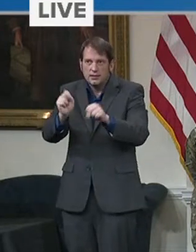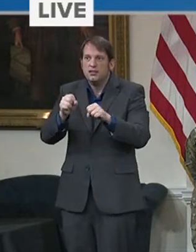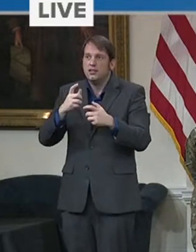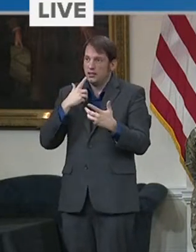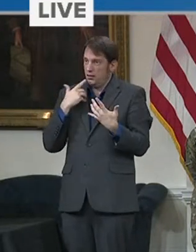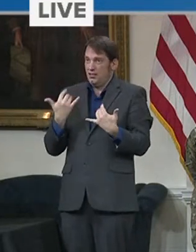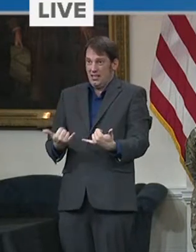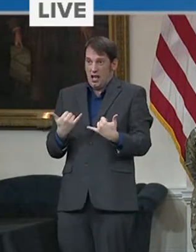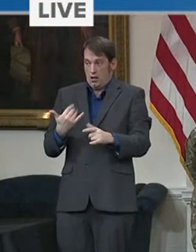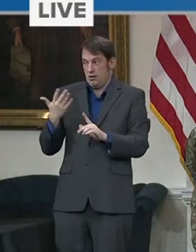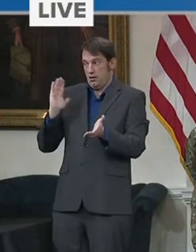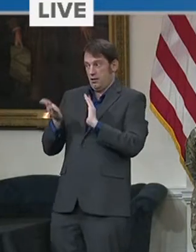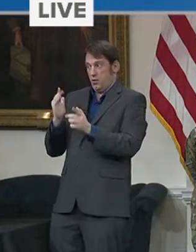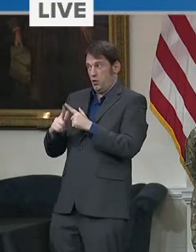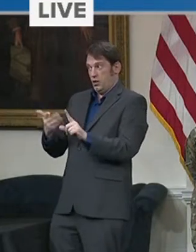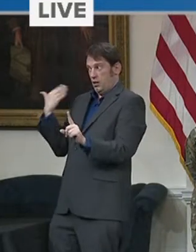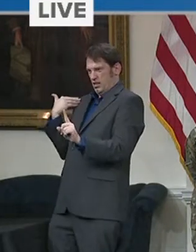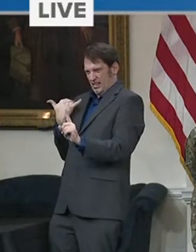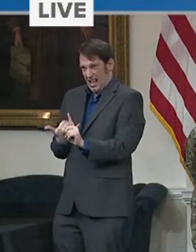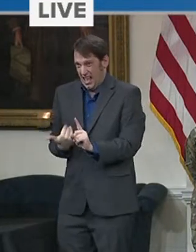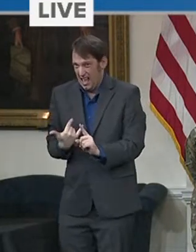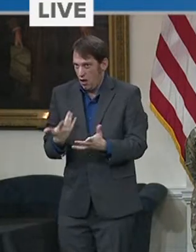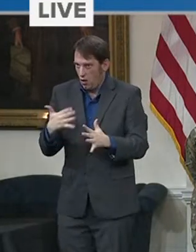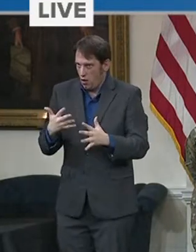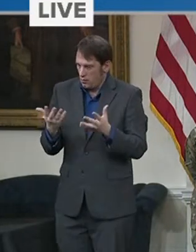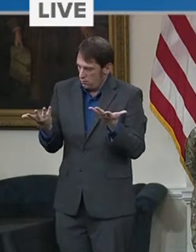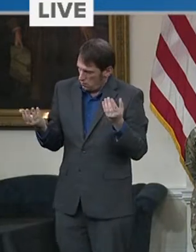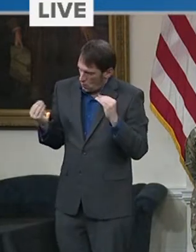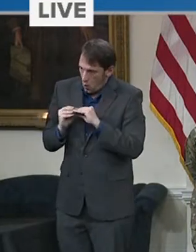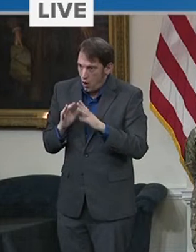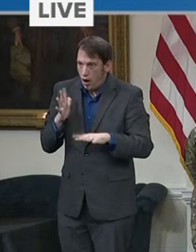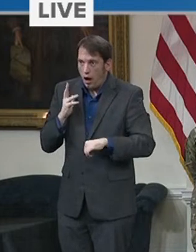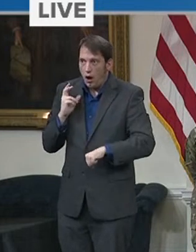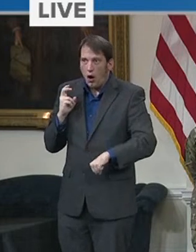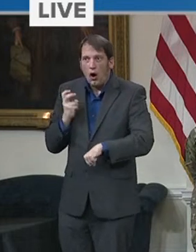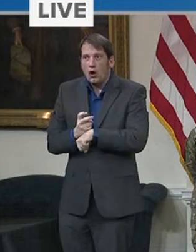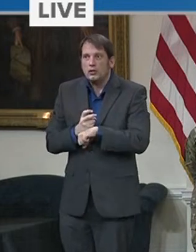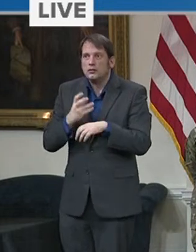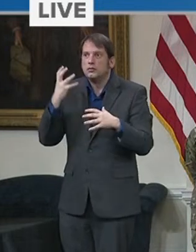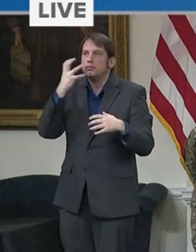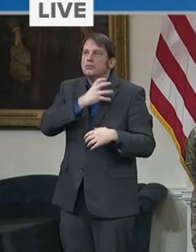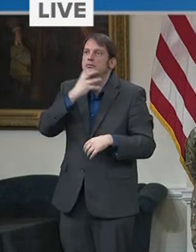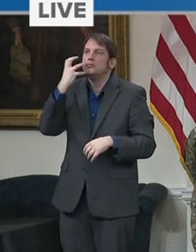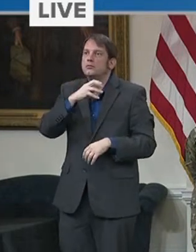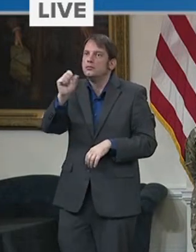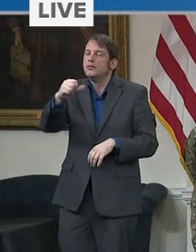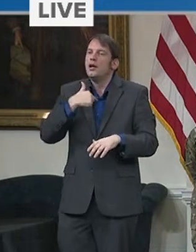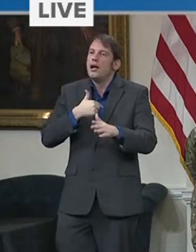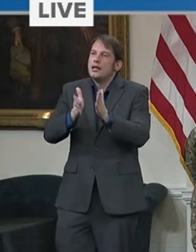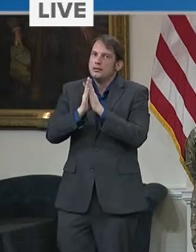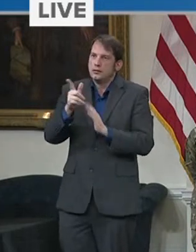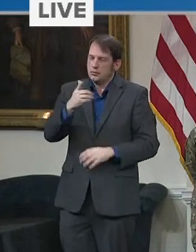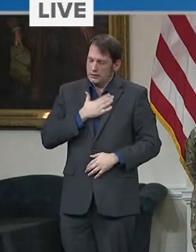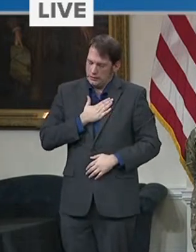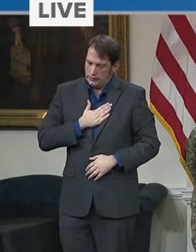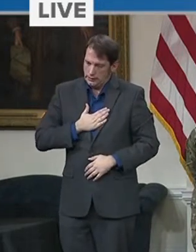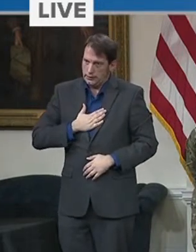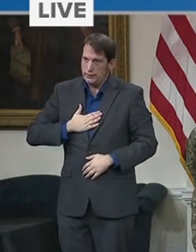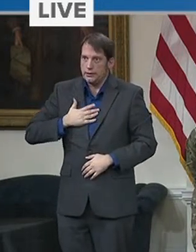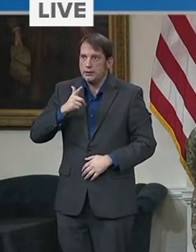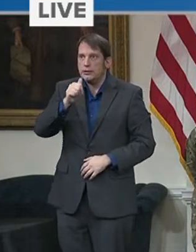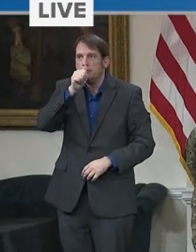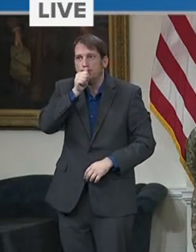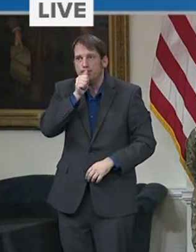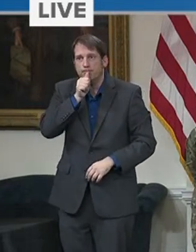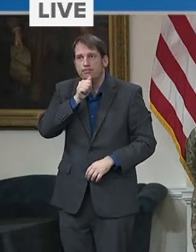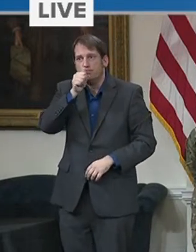I ask all Marylanders to, as difficult as it is, to please be patient with the vaccination